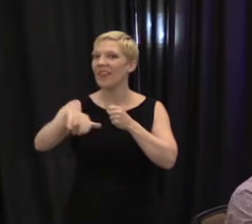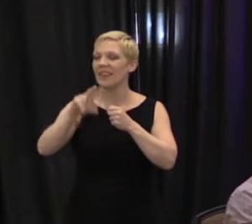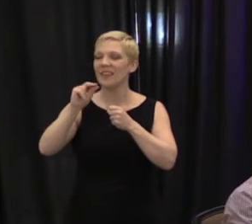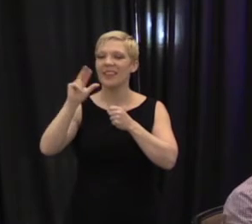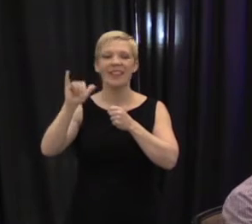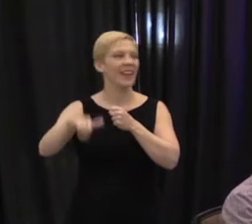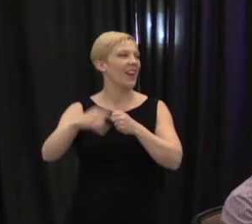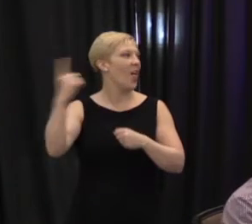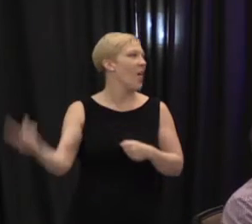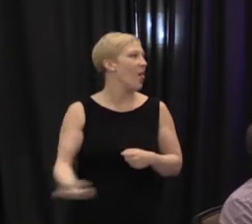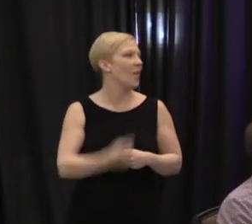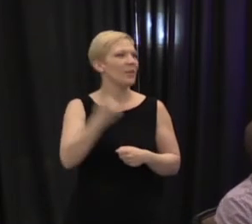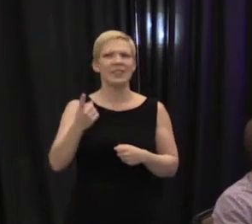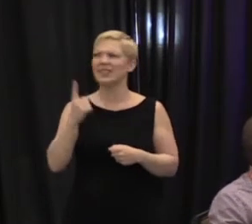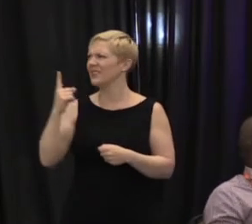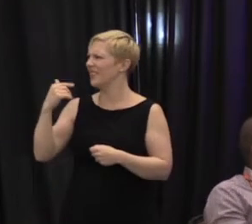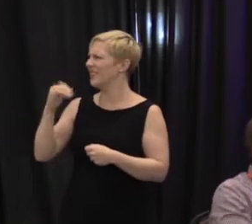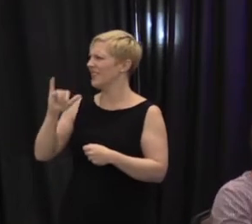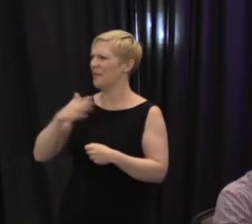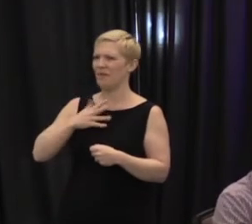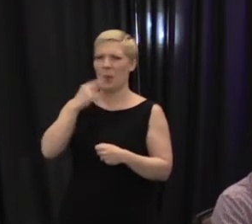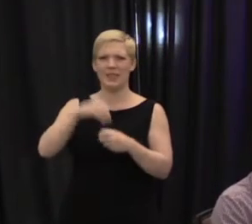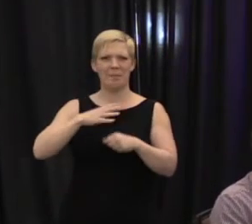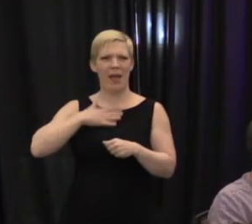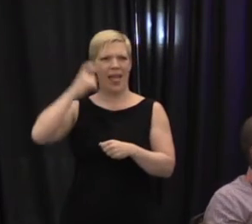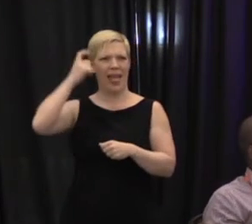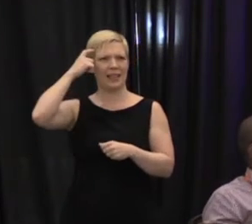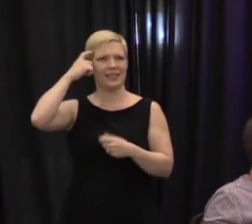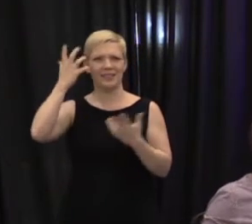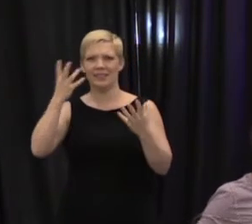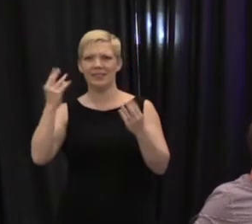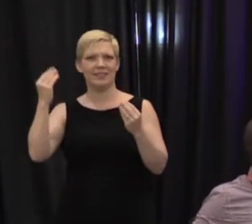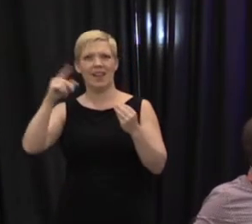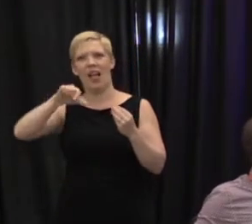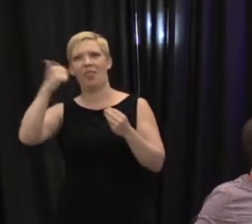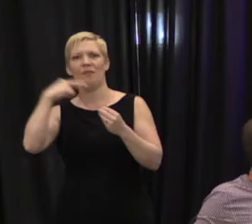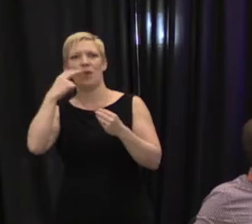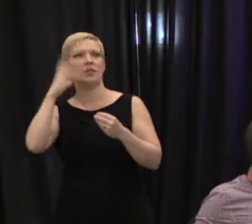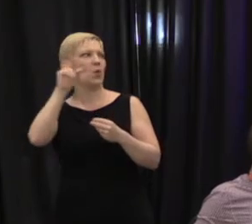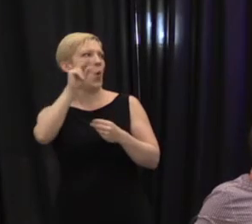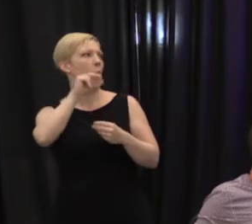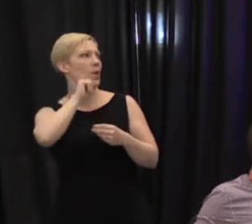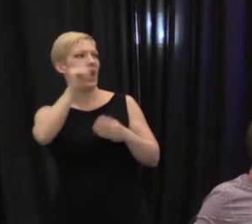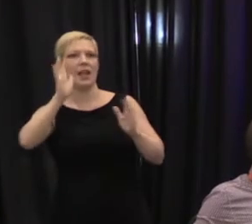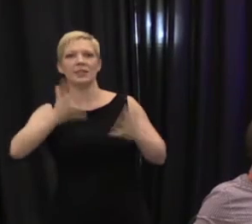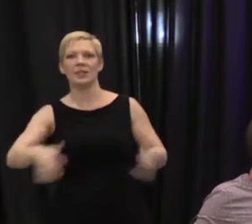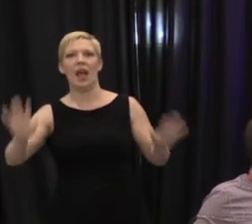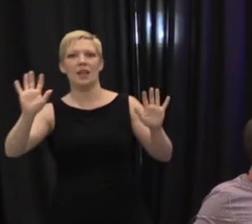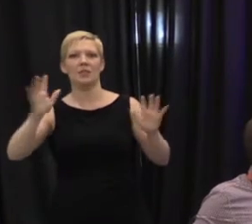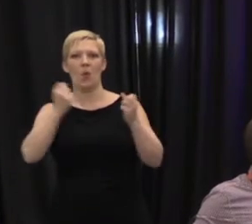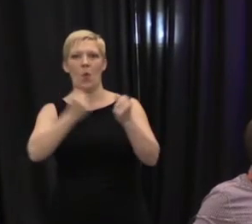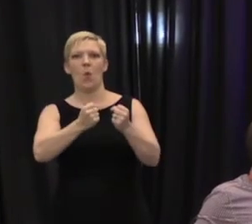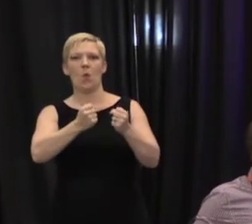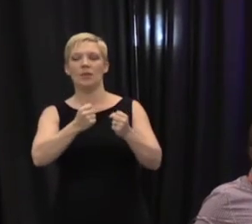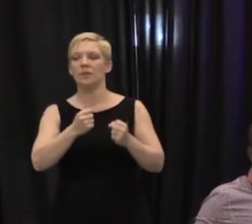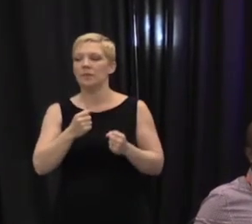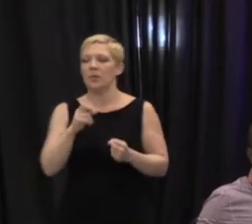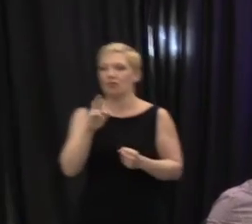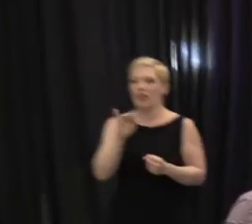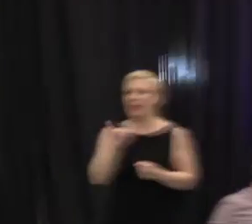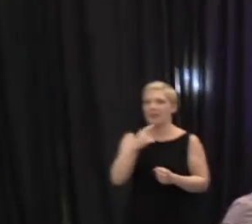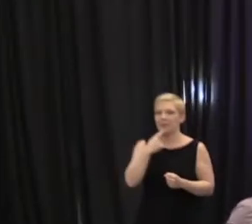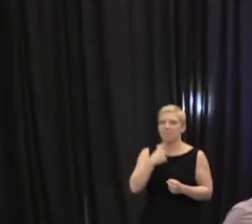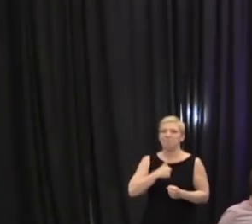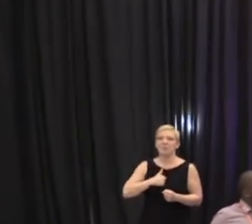There's always a voice in my head. Sometimes it's not even in your head. Sometimes, I know. Sorry. I forgot.